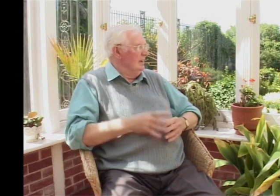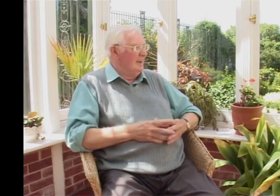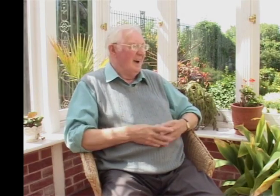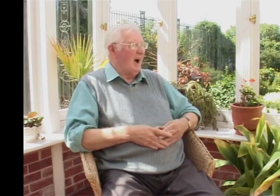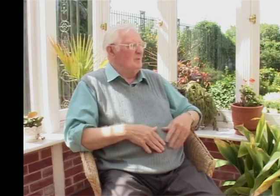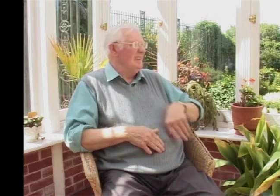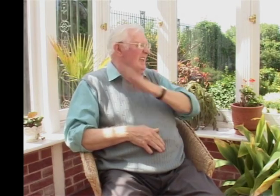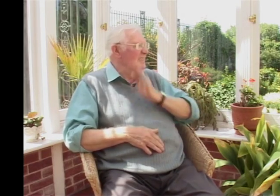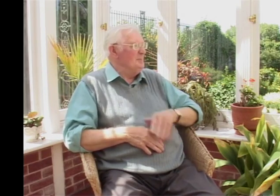leave him.